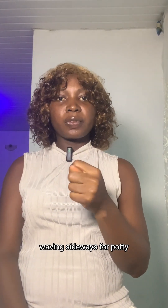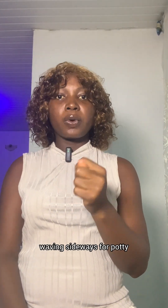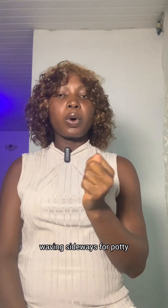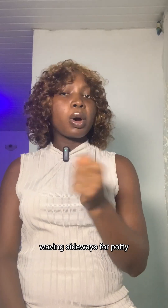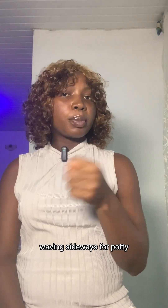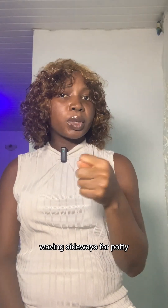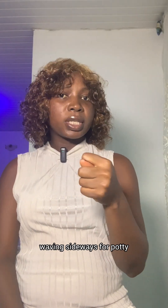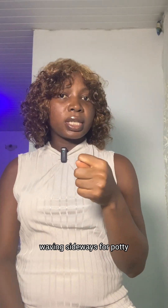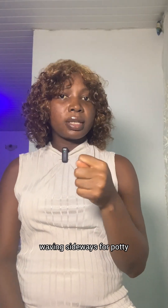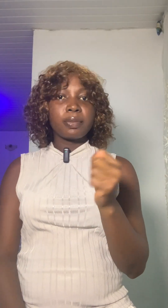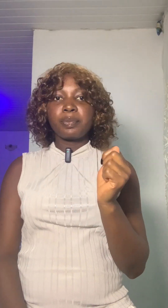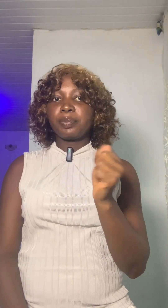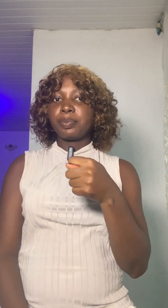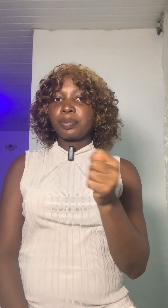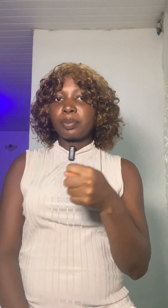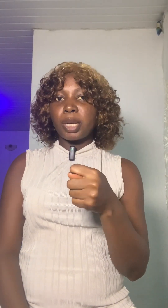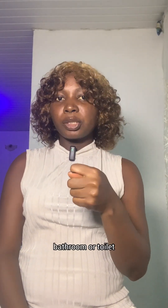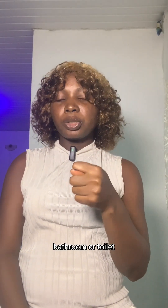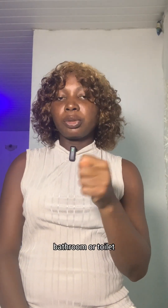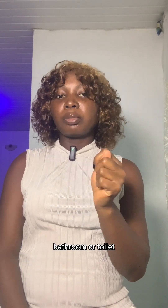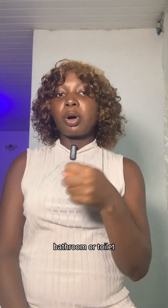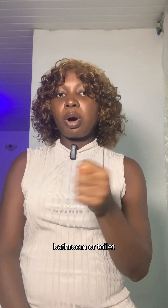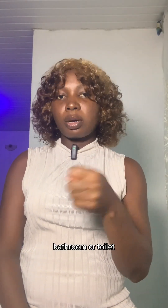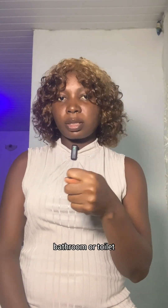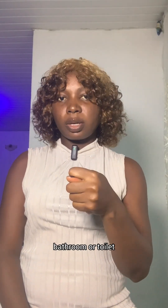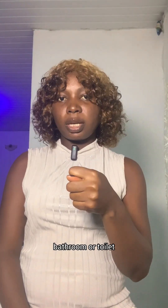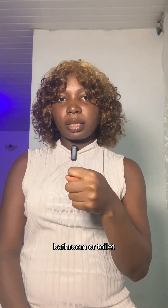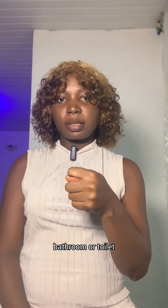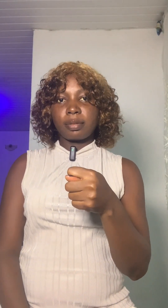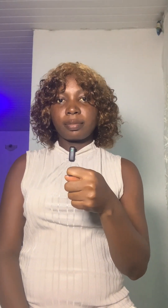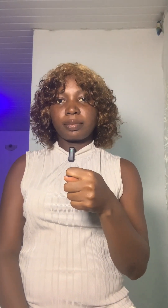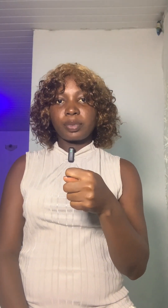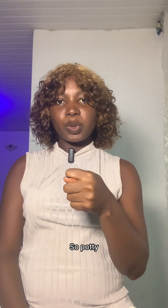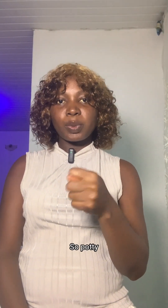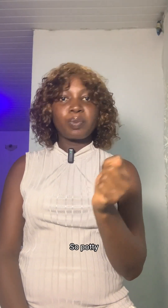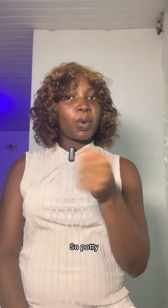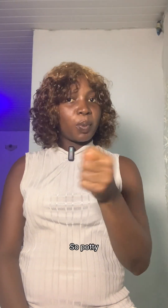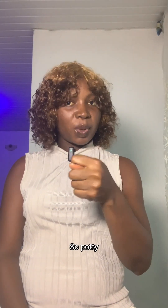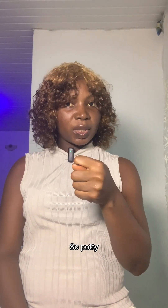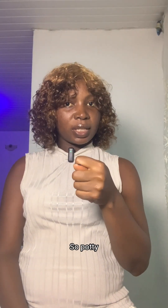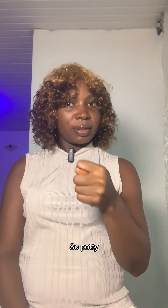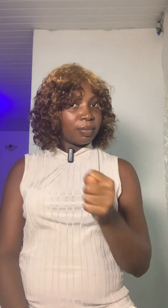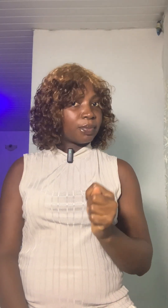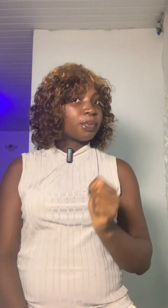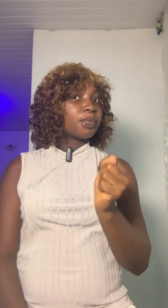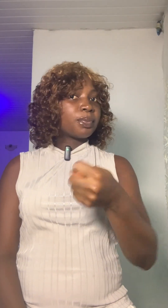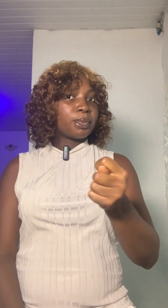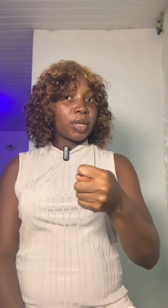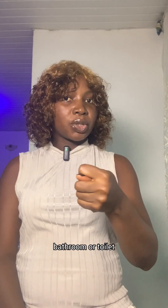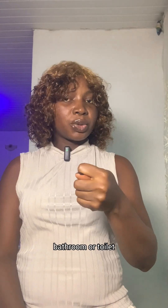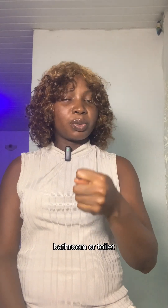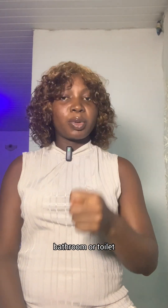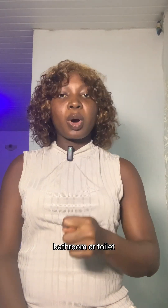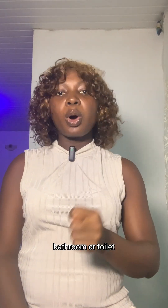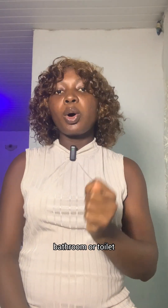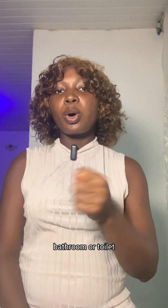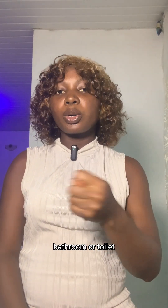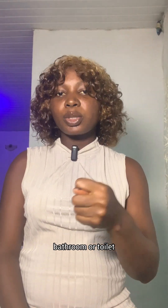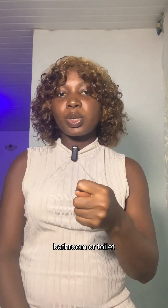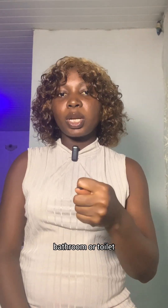for potty, bathroom, or toilet. So, potty, bathroom, or